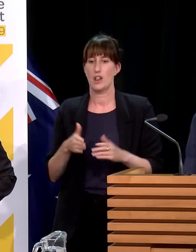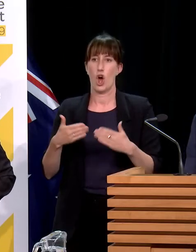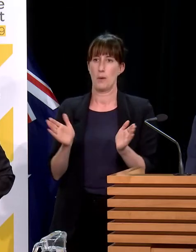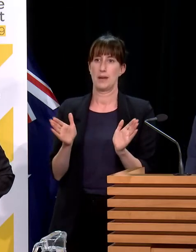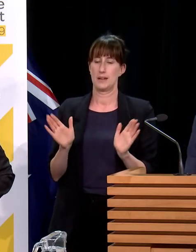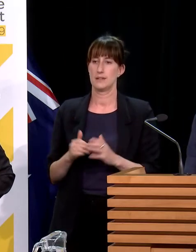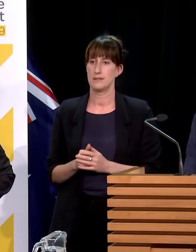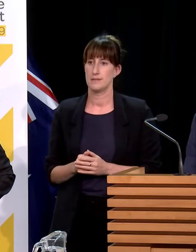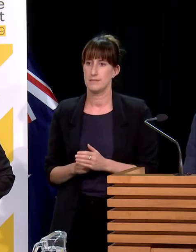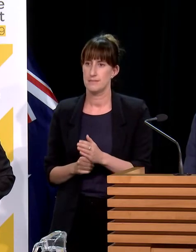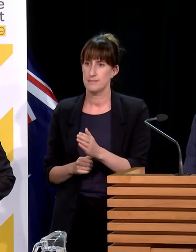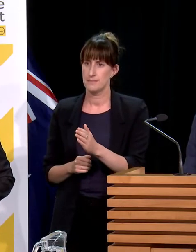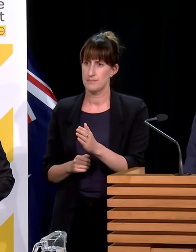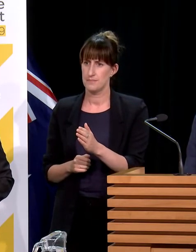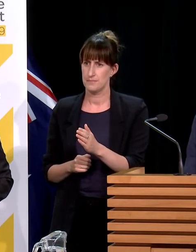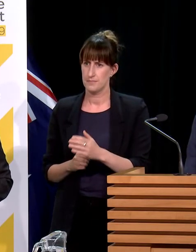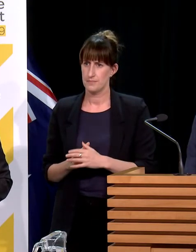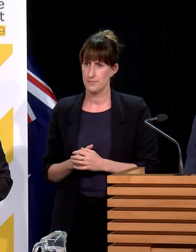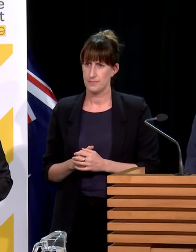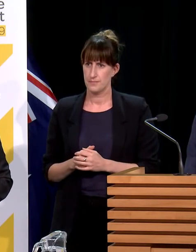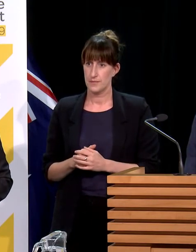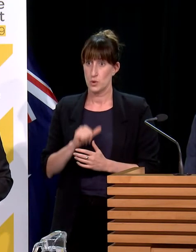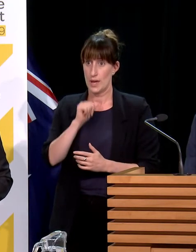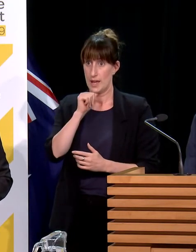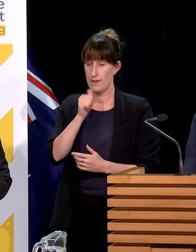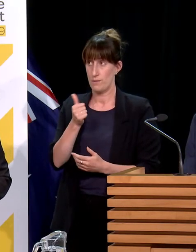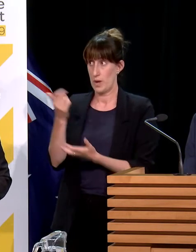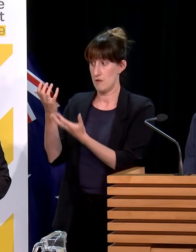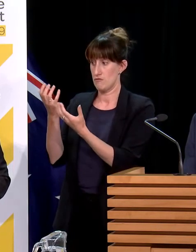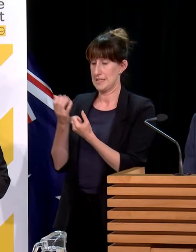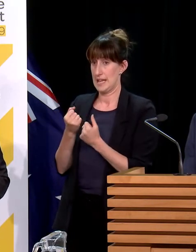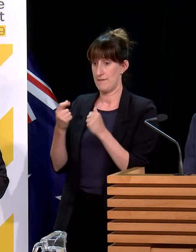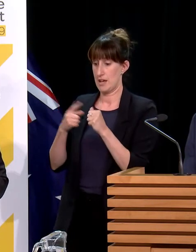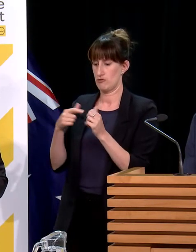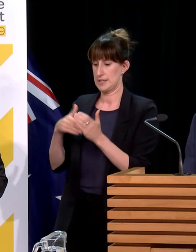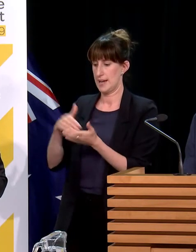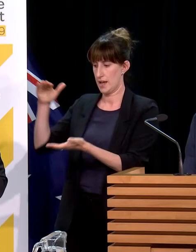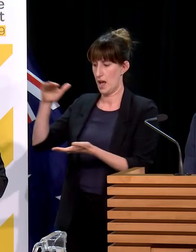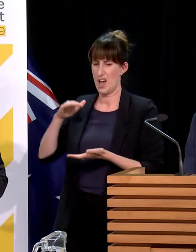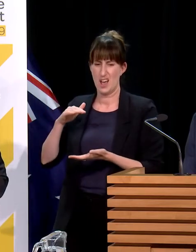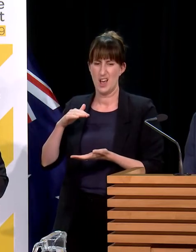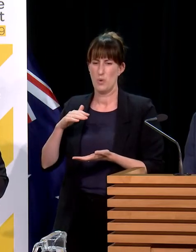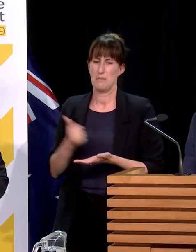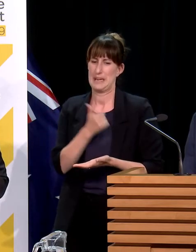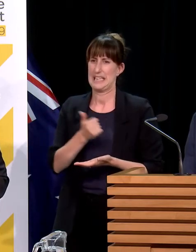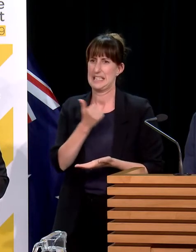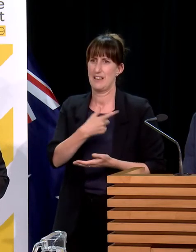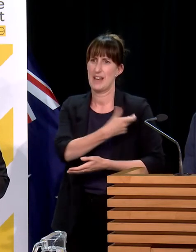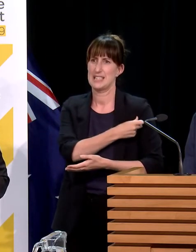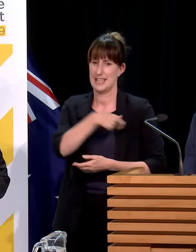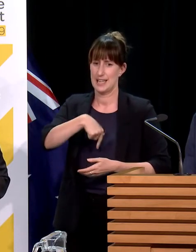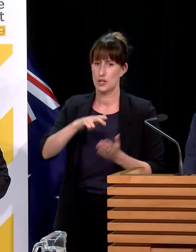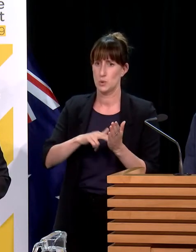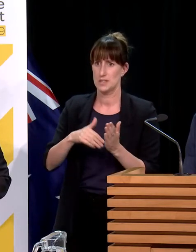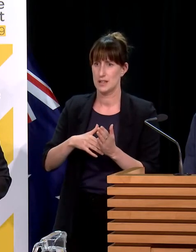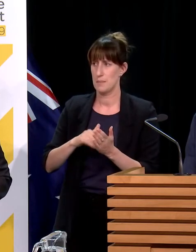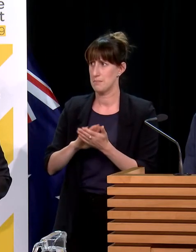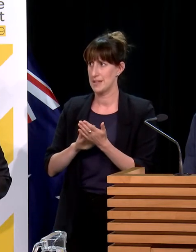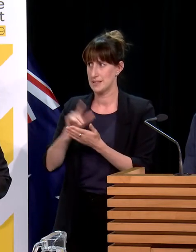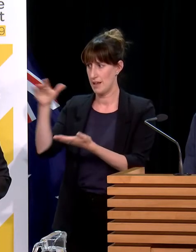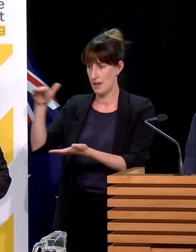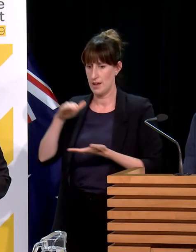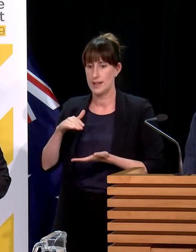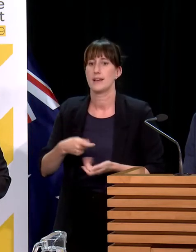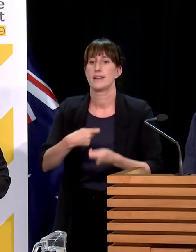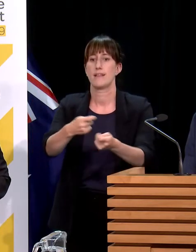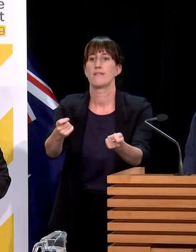that if we did get that, could we then pass it on to the Pacific? Is that how it works? We are certainly working on the basis that New Zealand will have a very, very active role